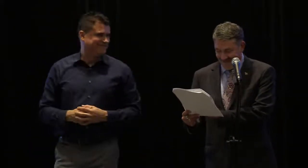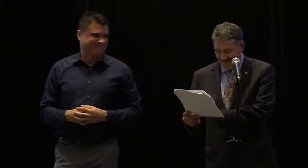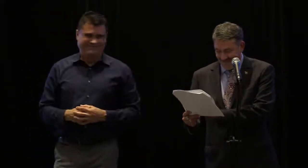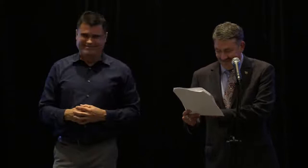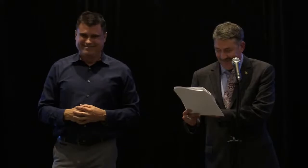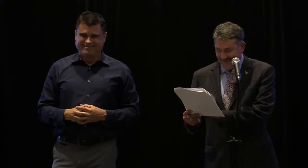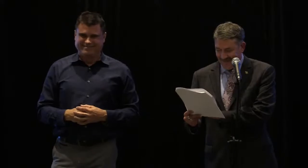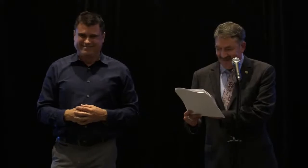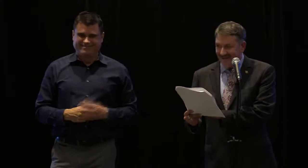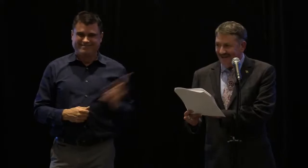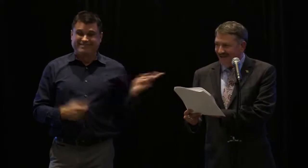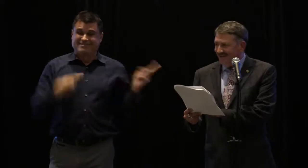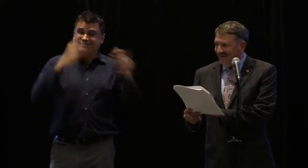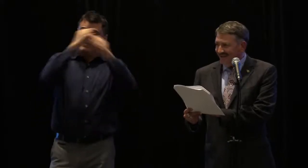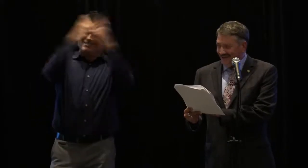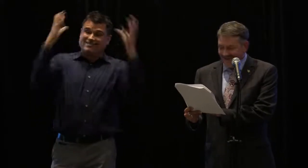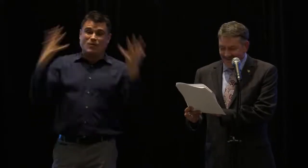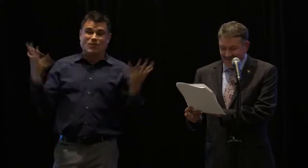Thank you.